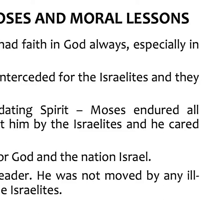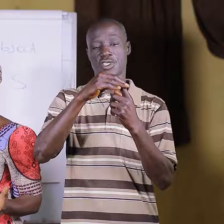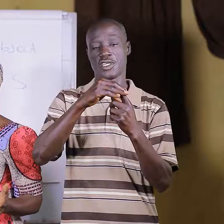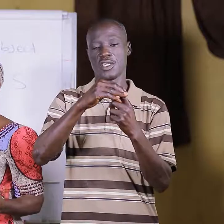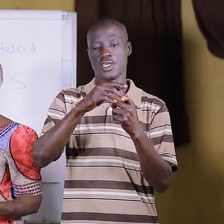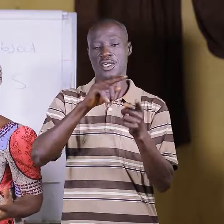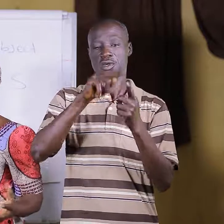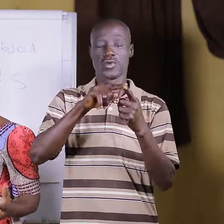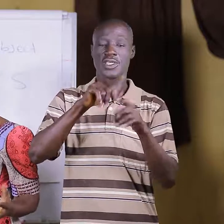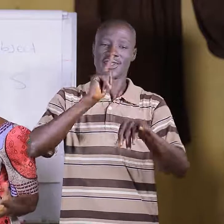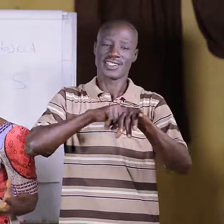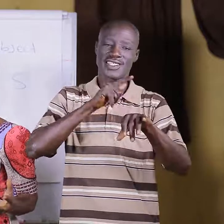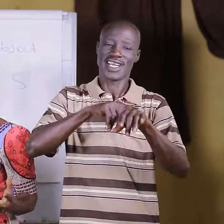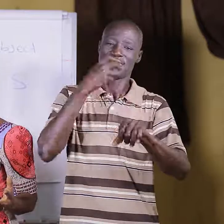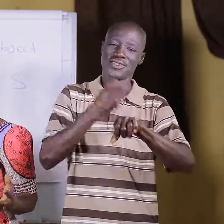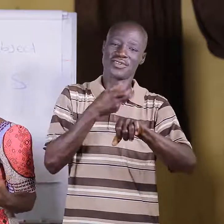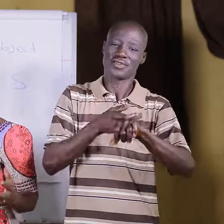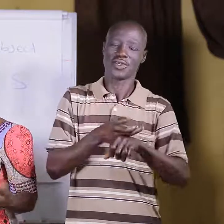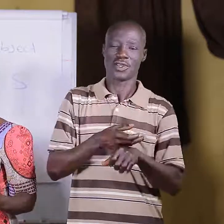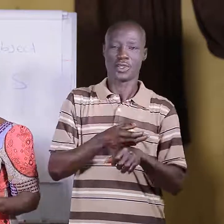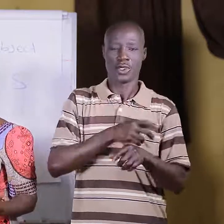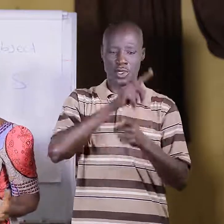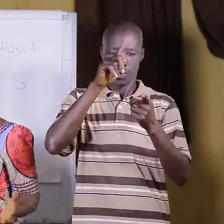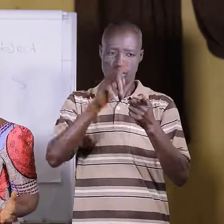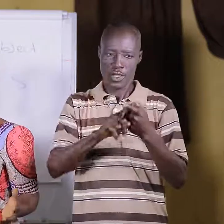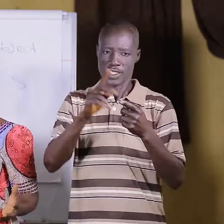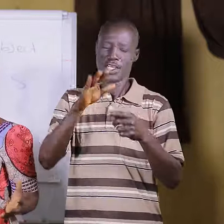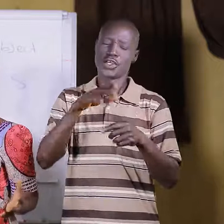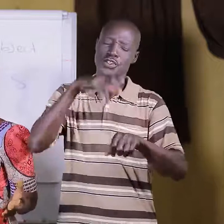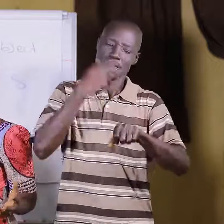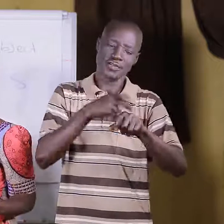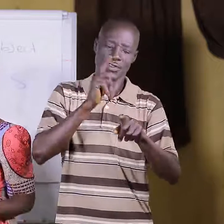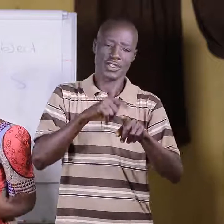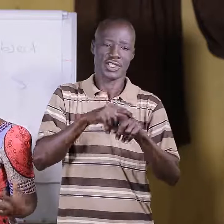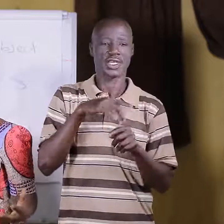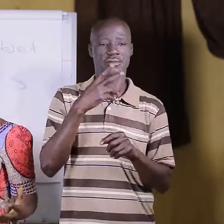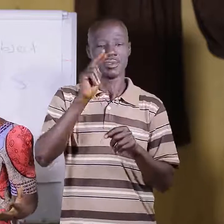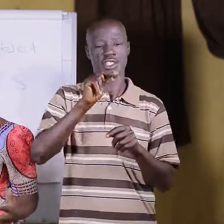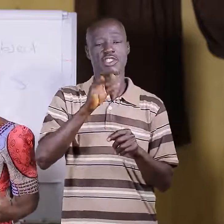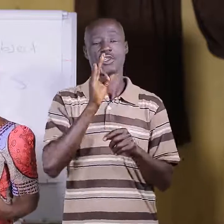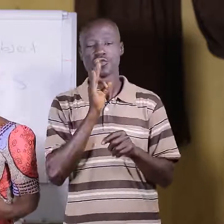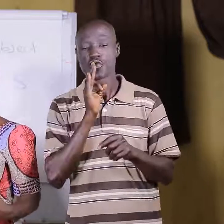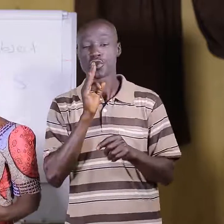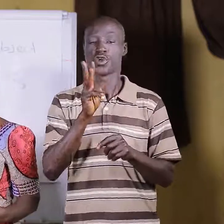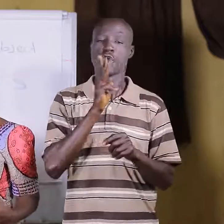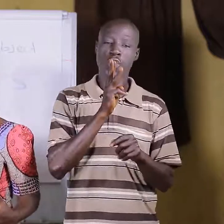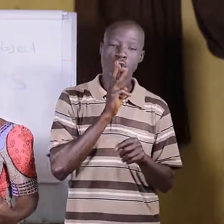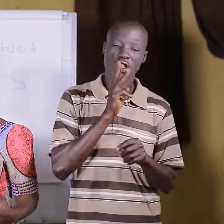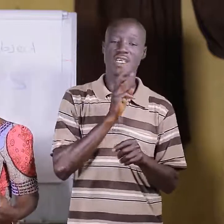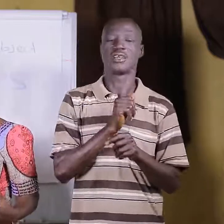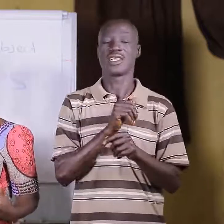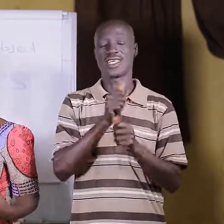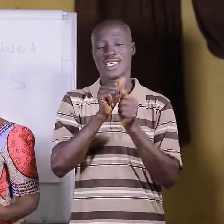danger. Whenever they were in difficult times, you remember when they needed food, they needed water, even when the water was